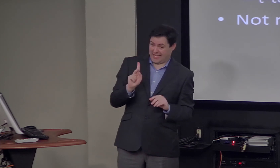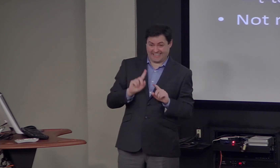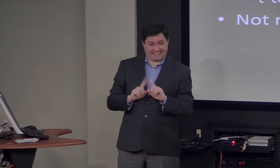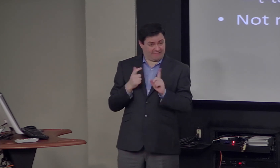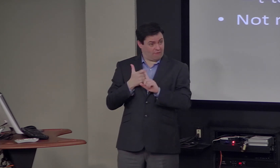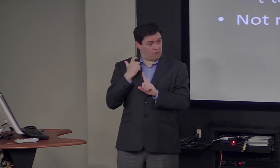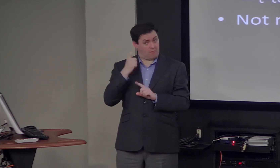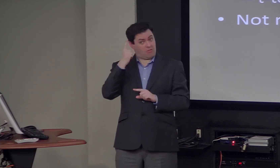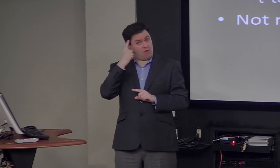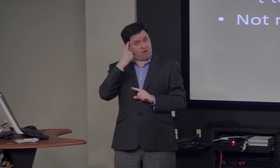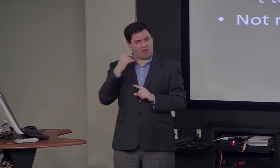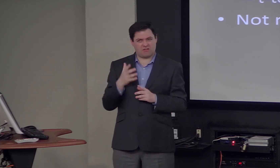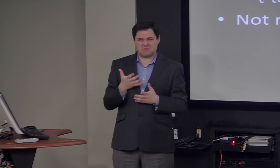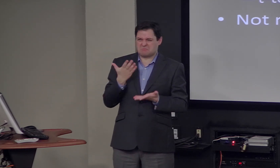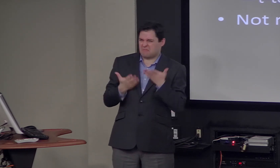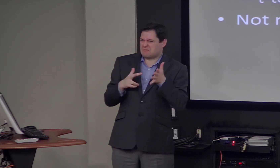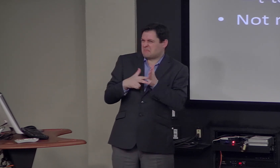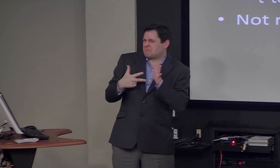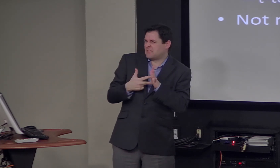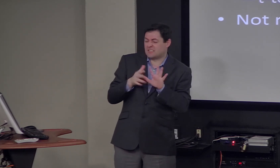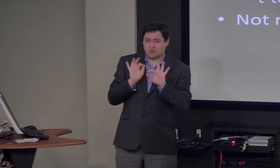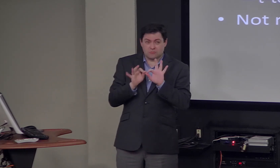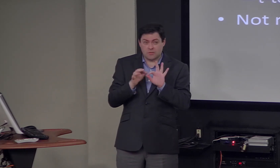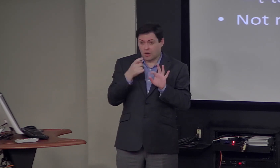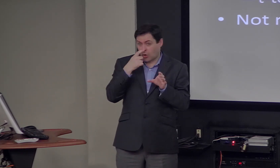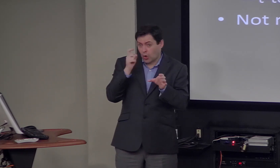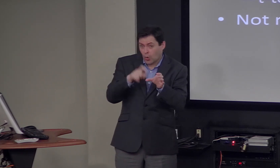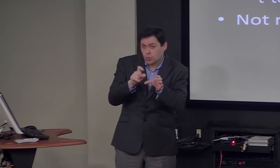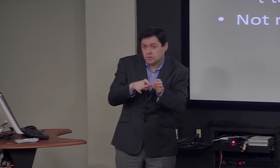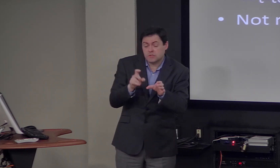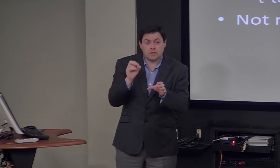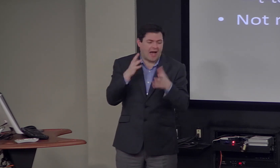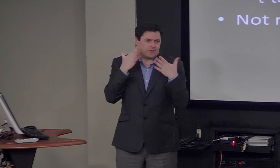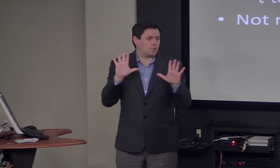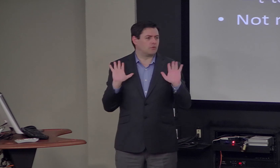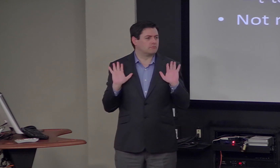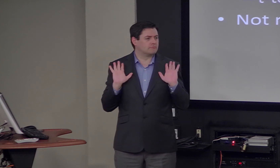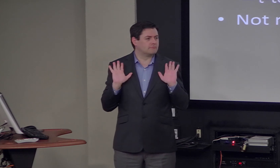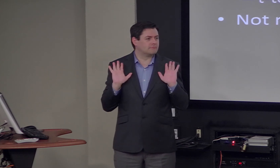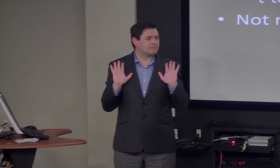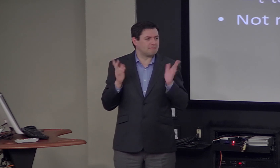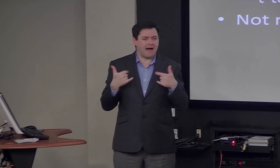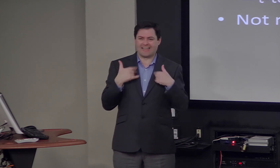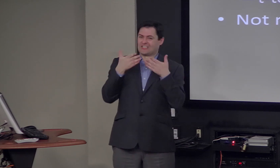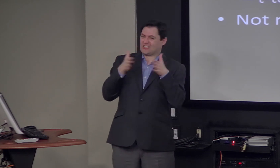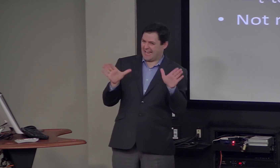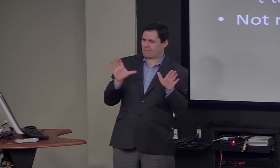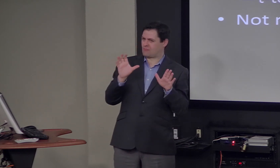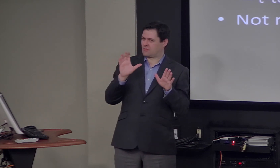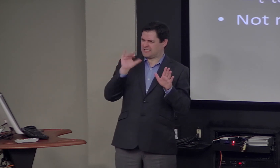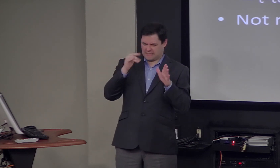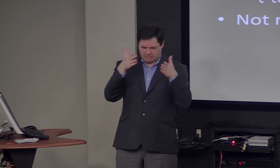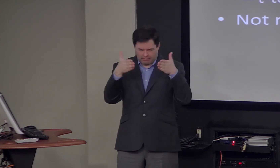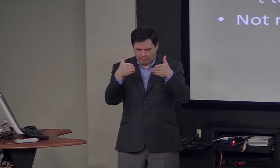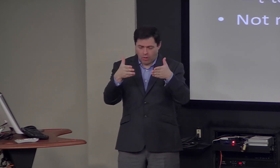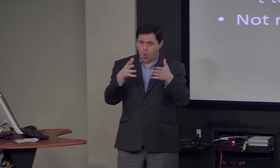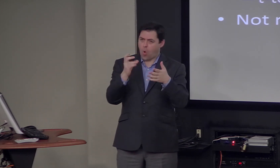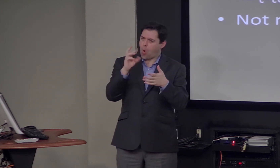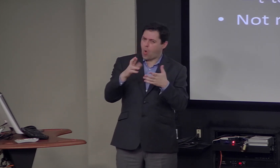So even though students actually didn't do as well as we thought they would, maybe it's because interpreters are a bit nosy and always looking at